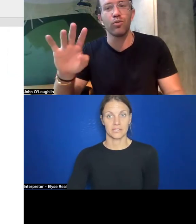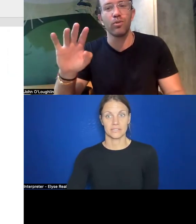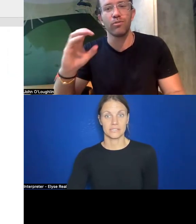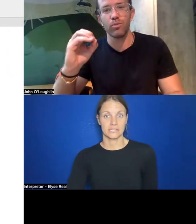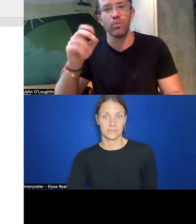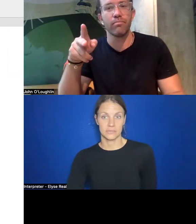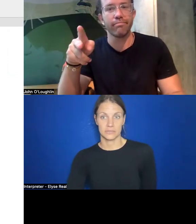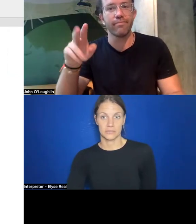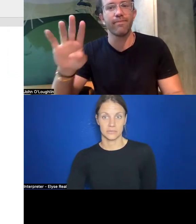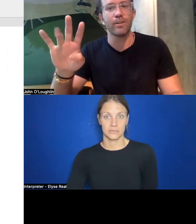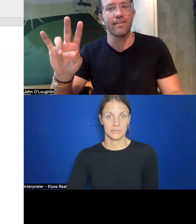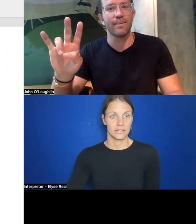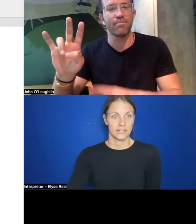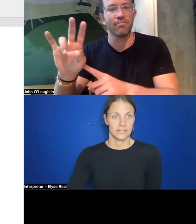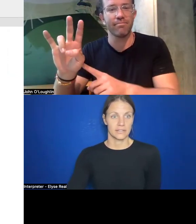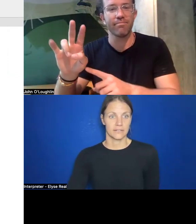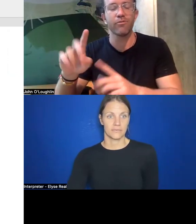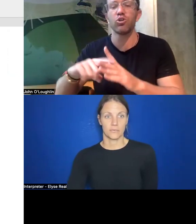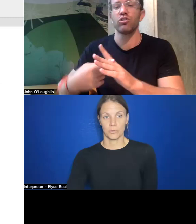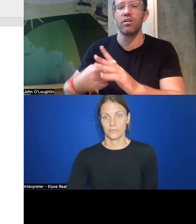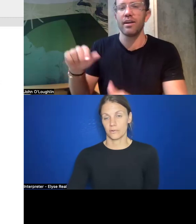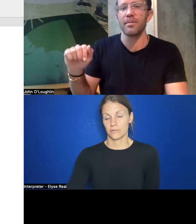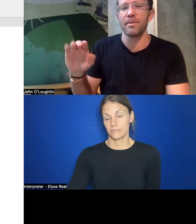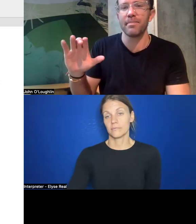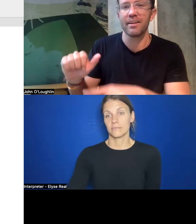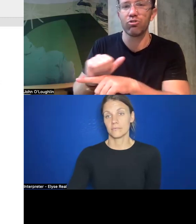maybe you could skip to the